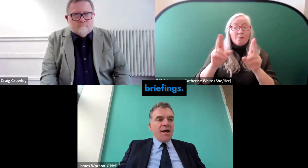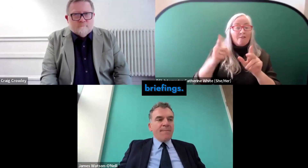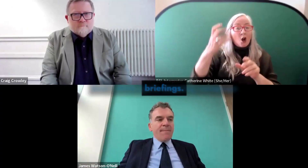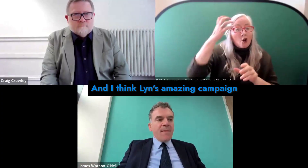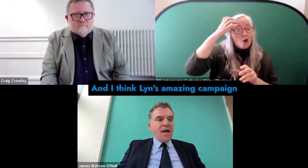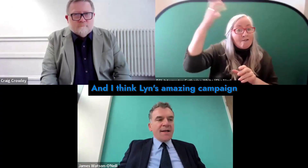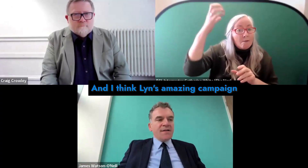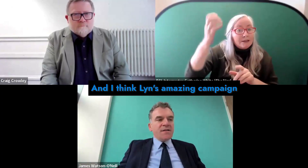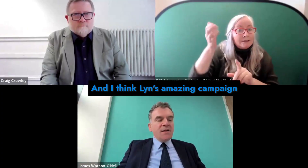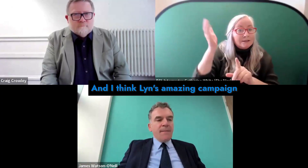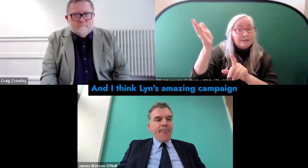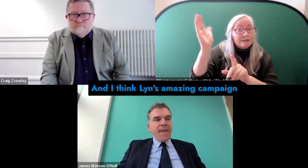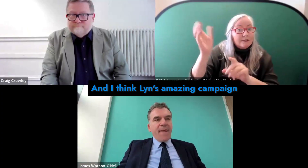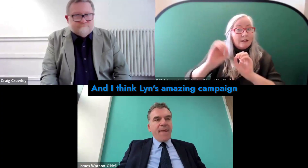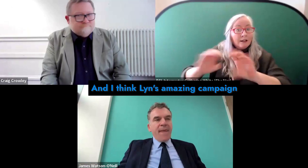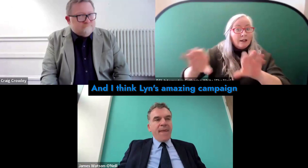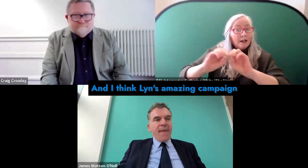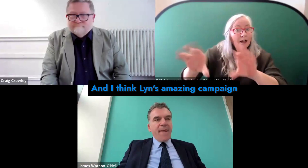briefings. And